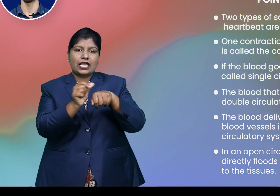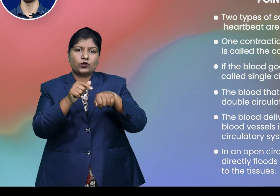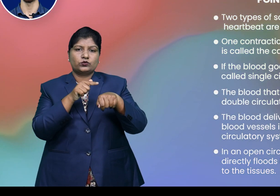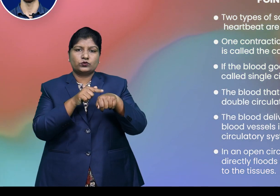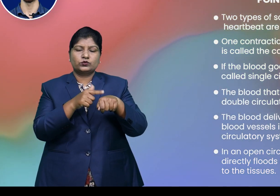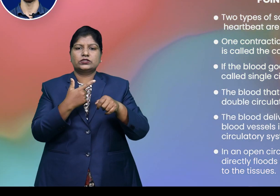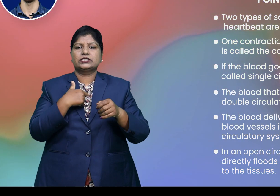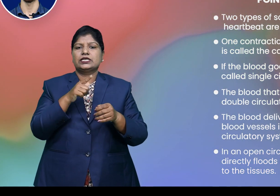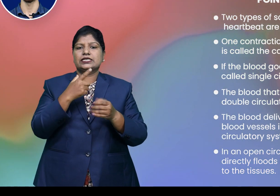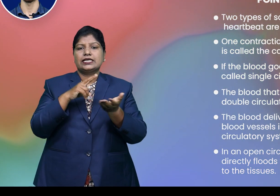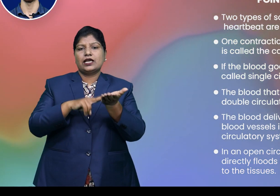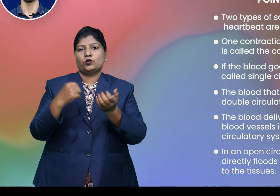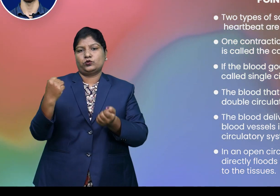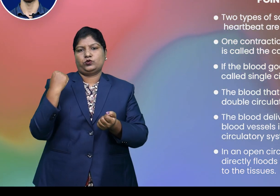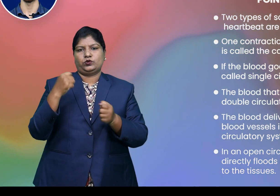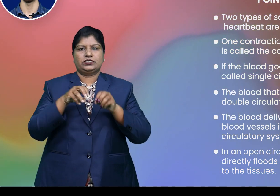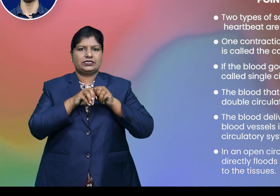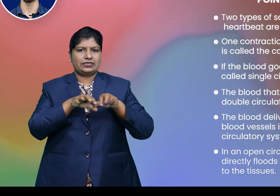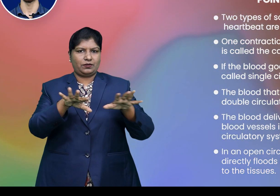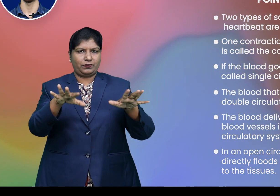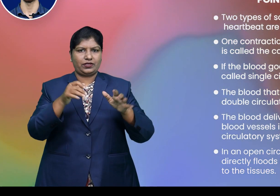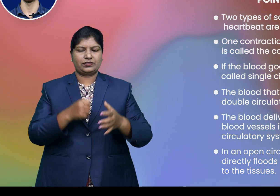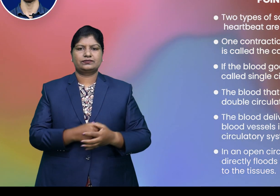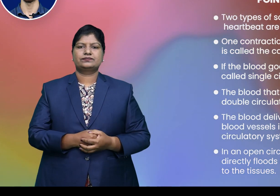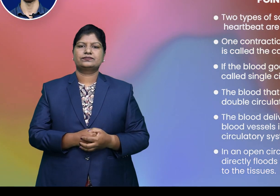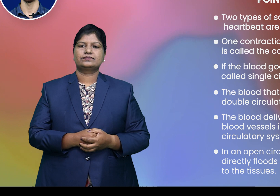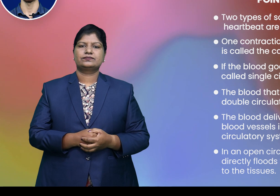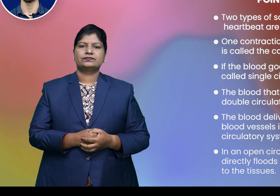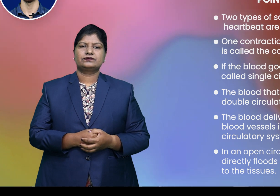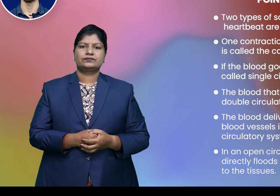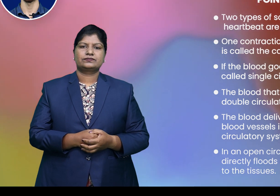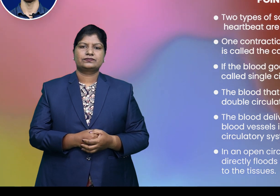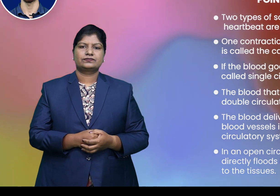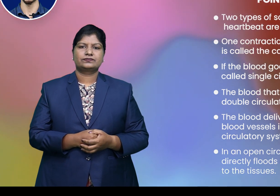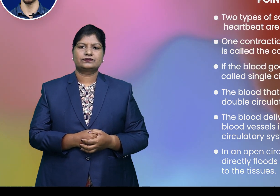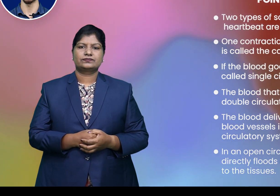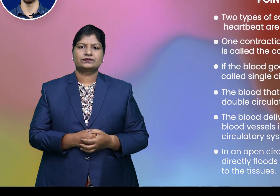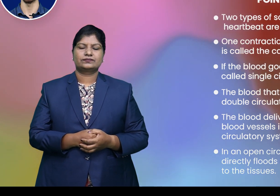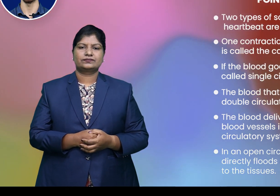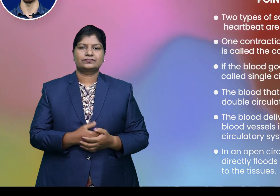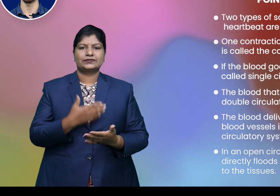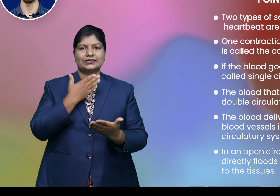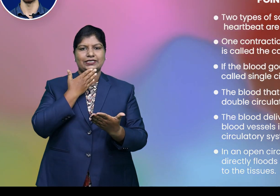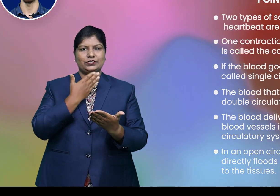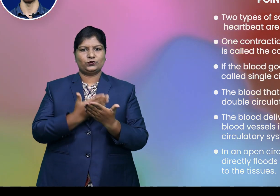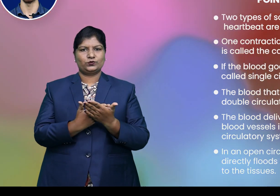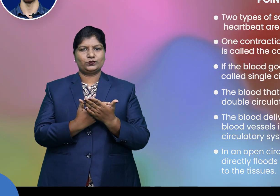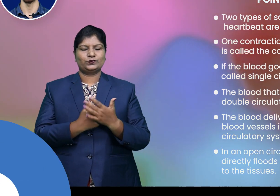tissues. Thank you.